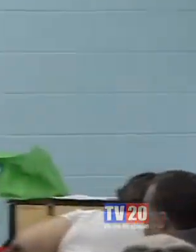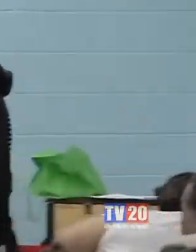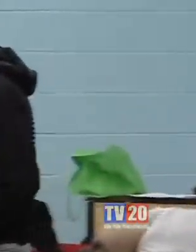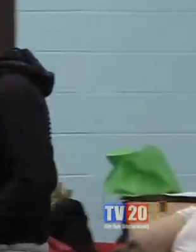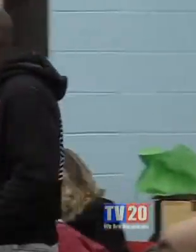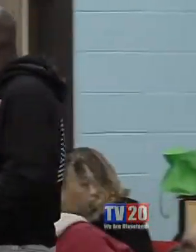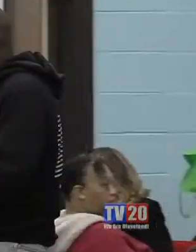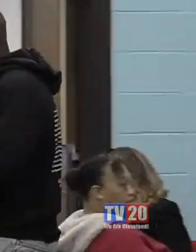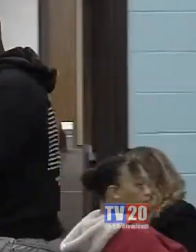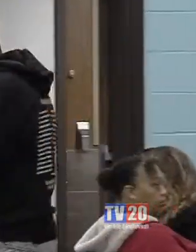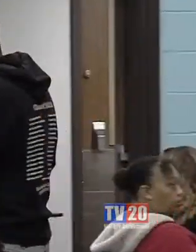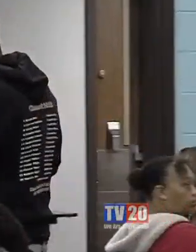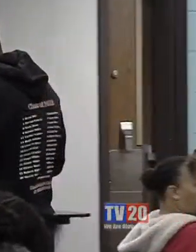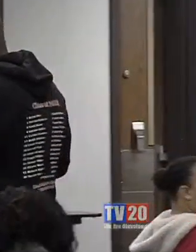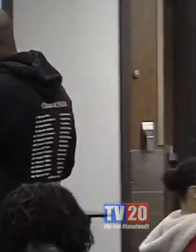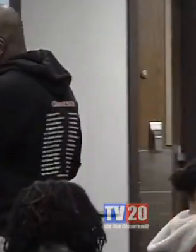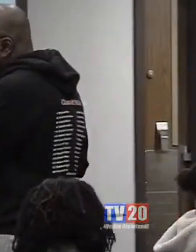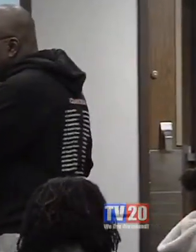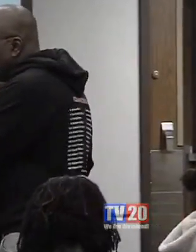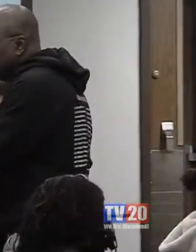the mic over.